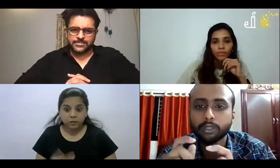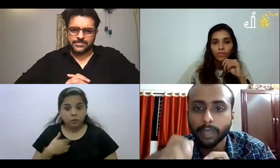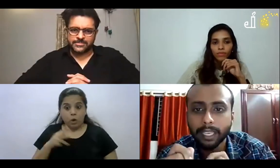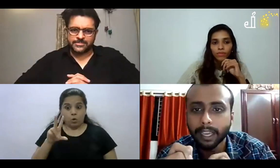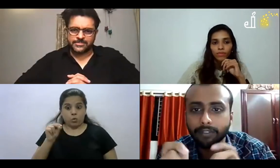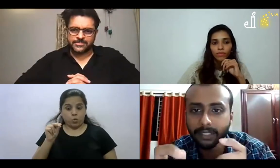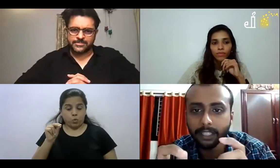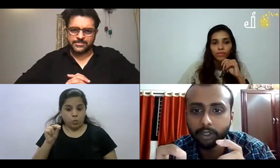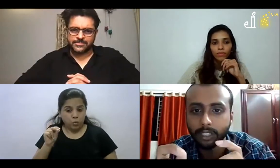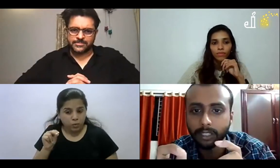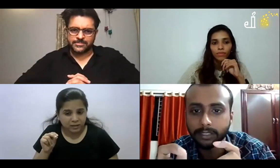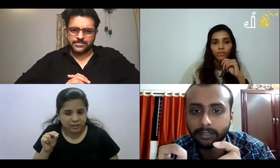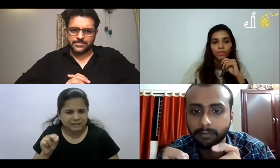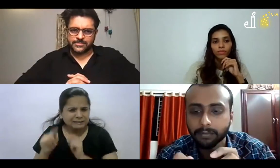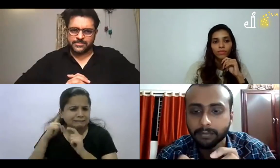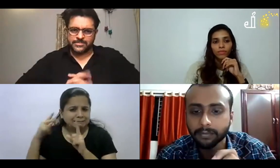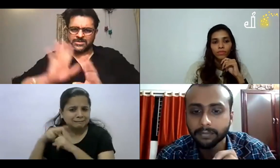supposed to show any